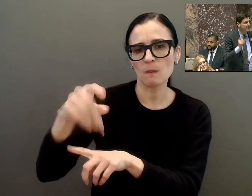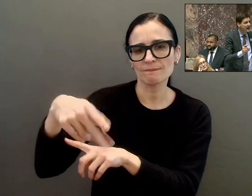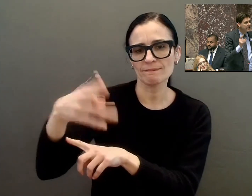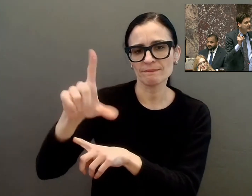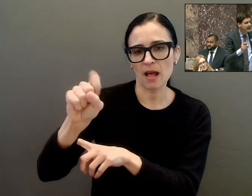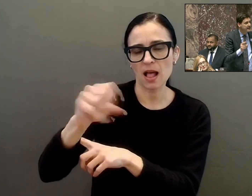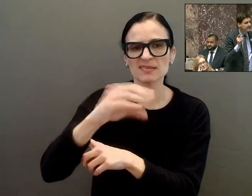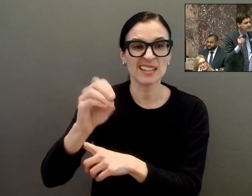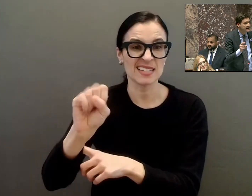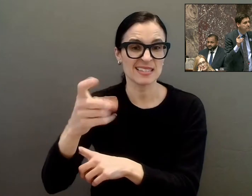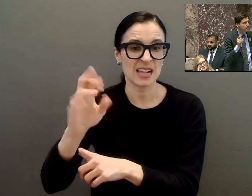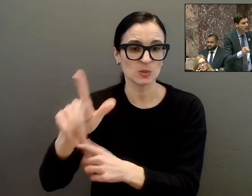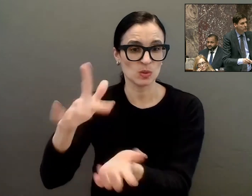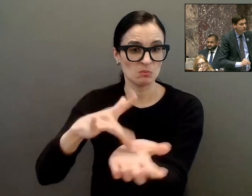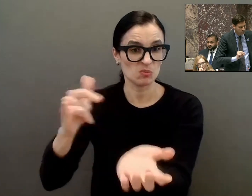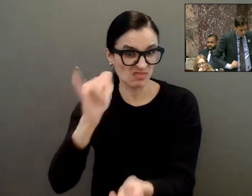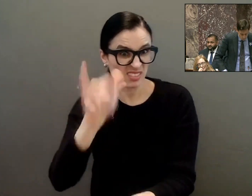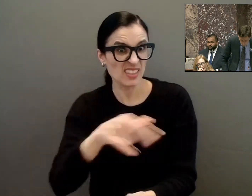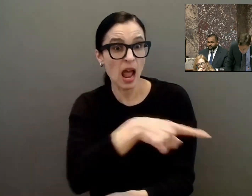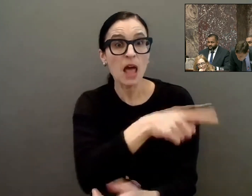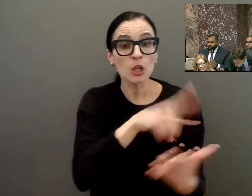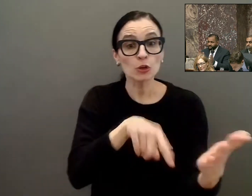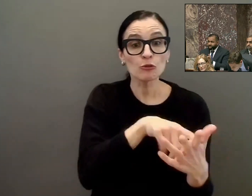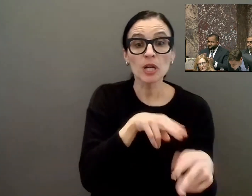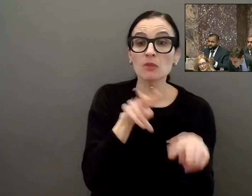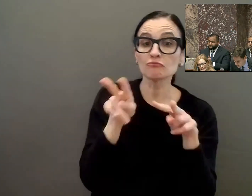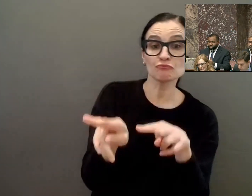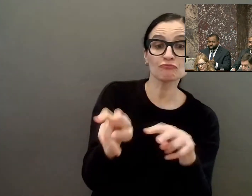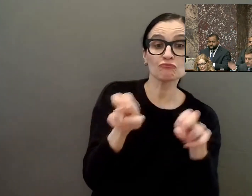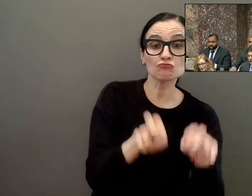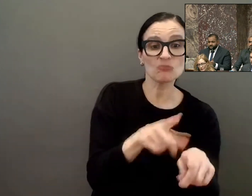That's the kind of hate they promote.